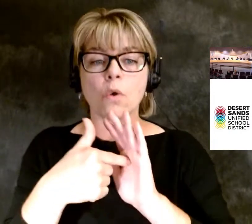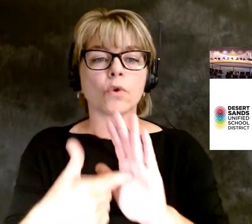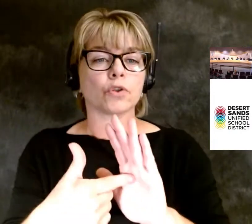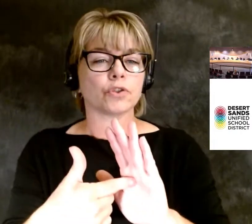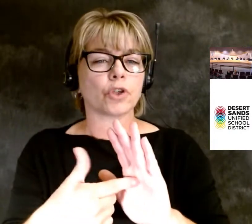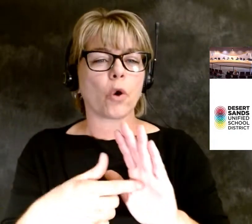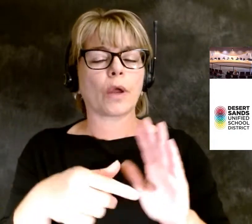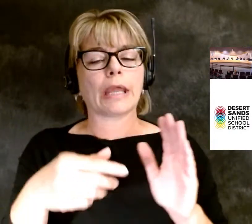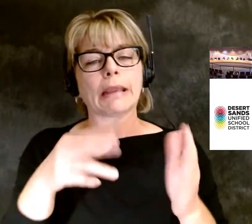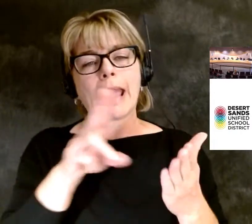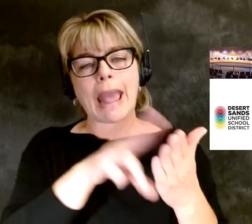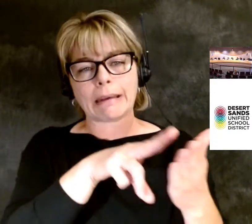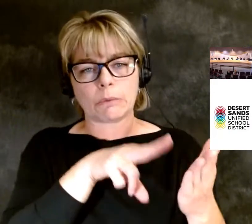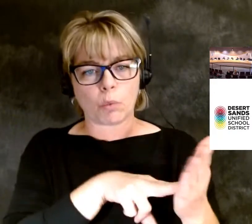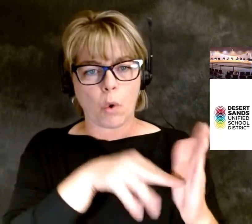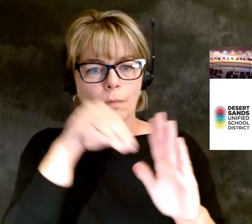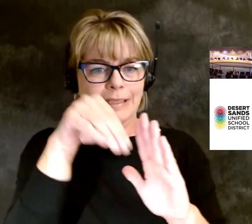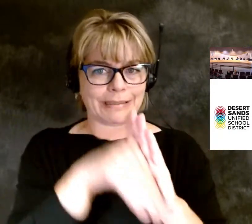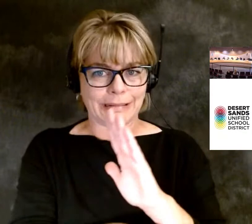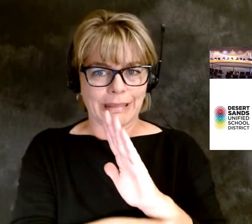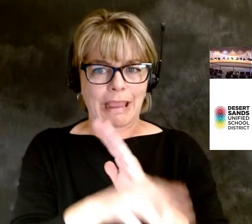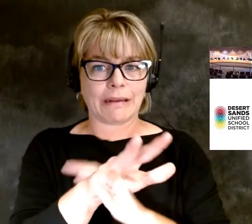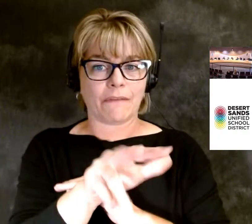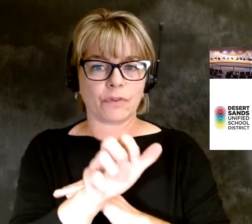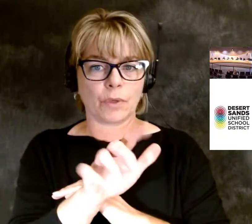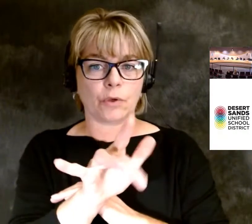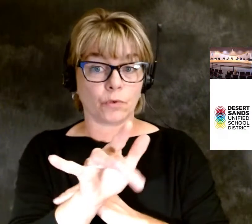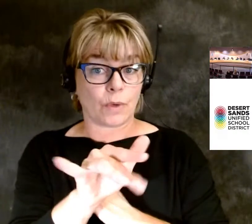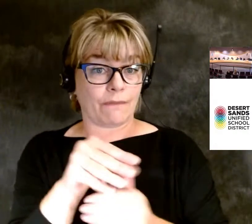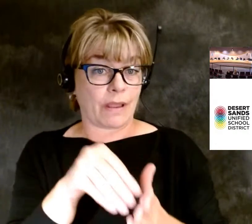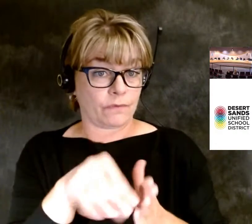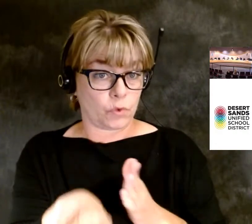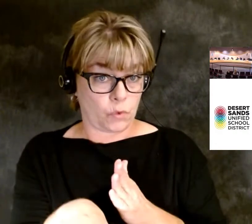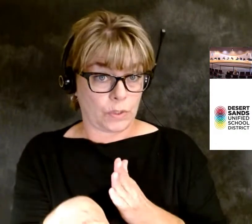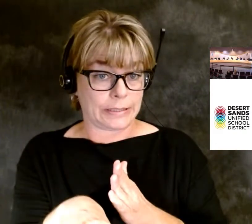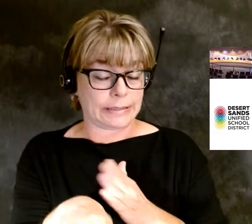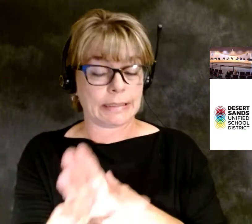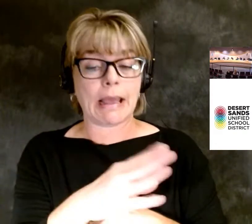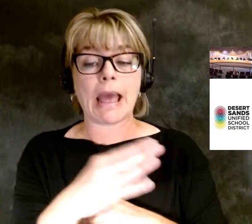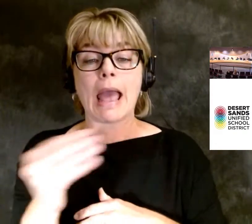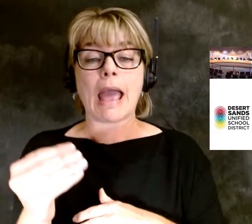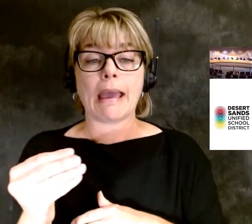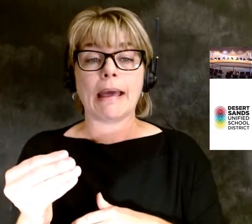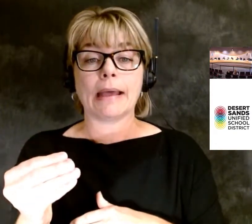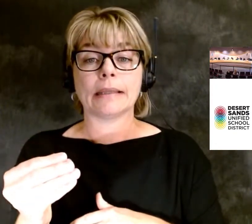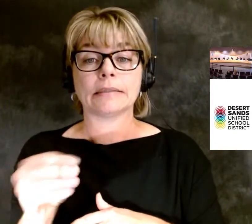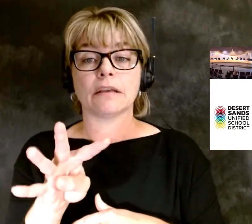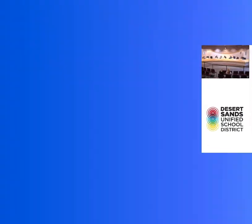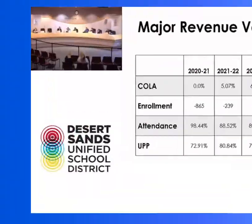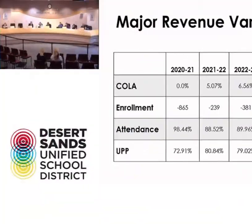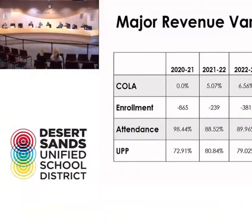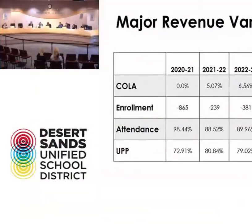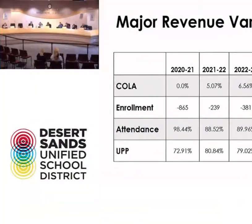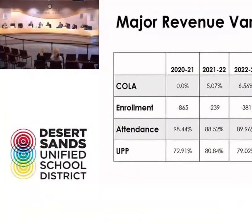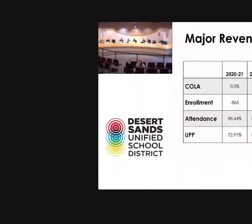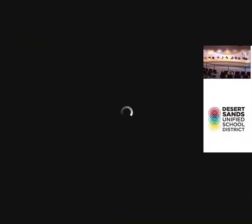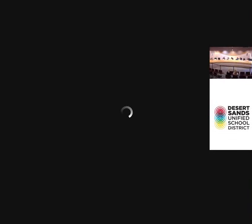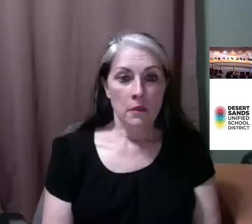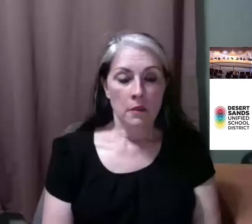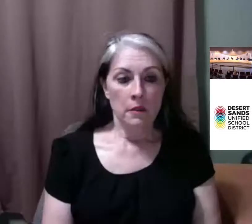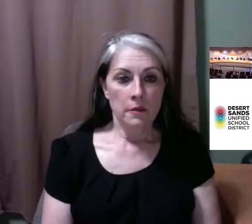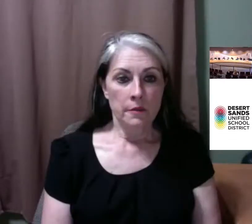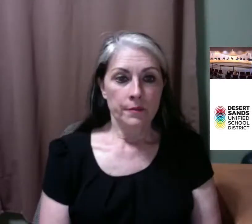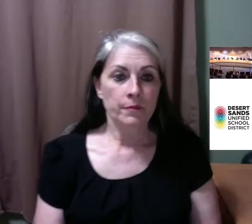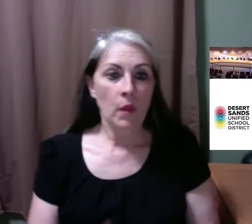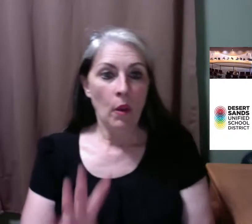enrollment decline of 395 students. And 431 students in the following year.